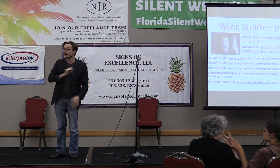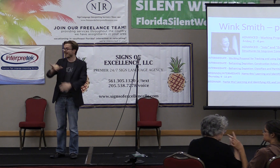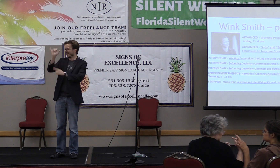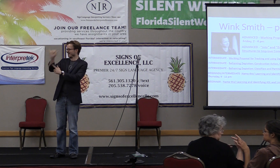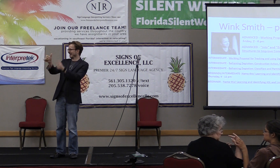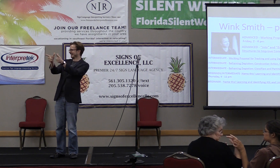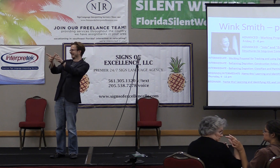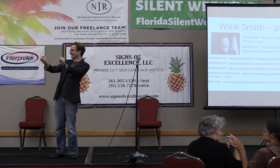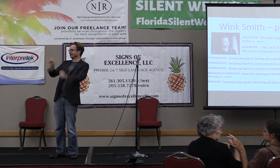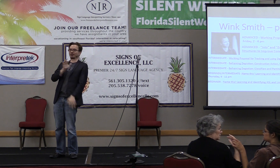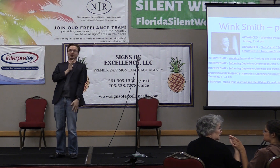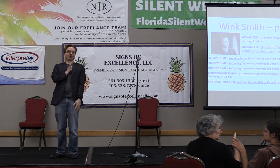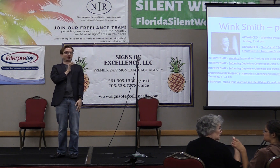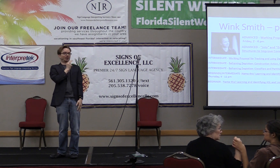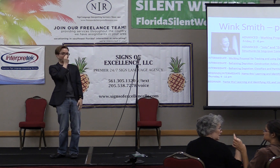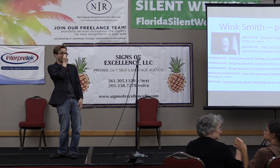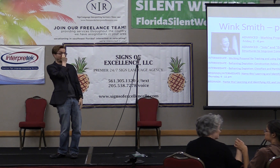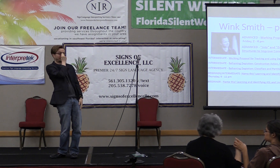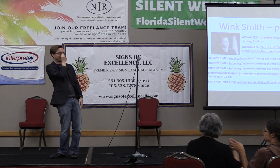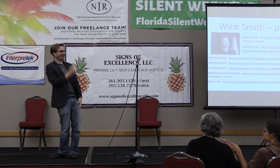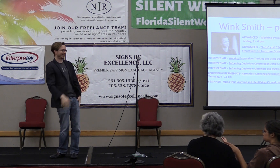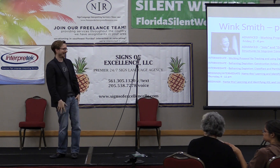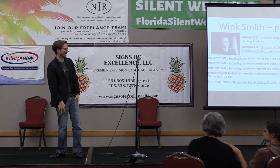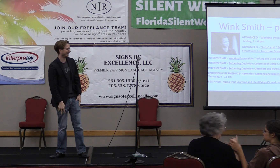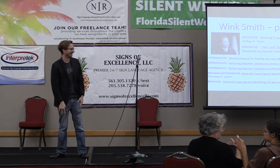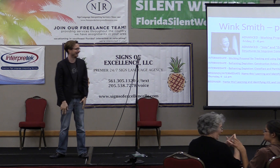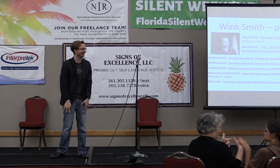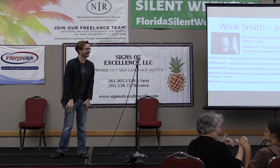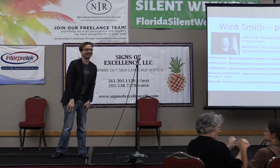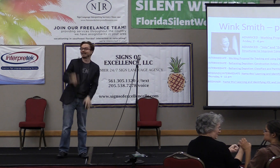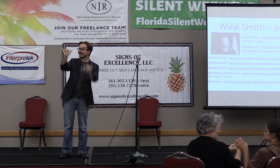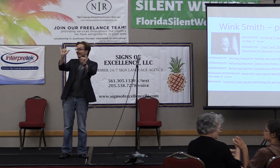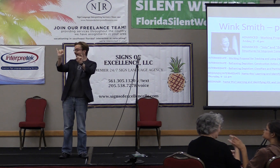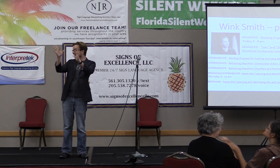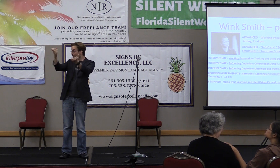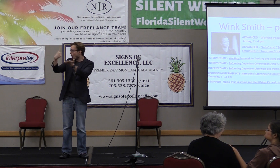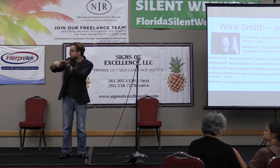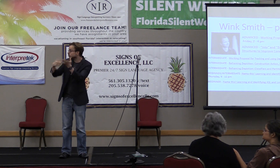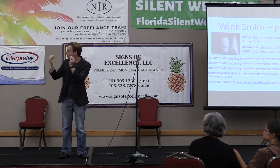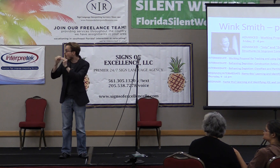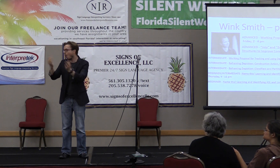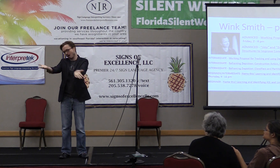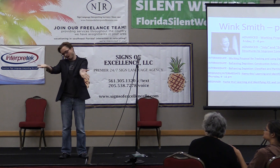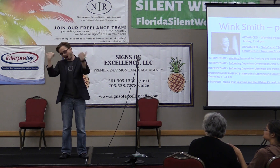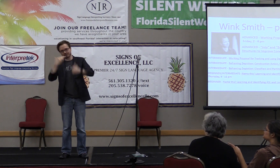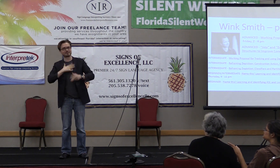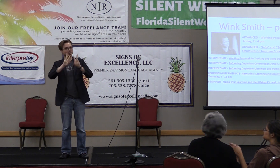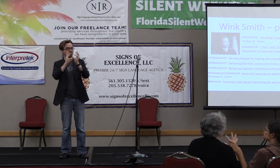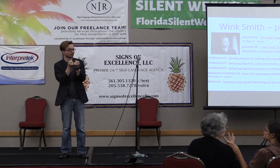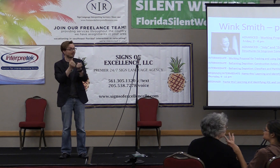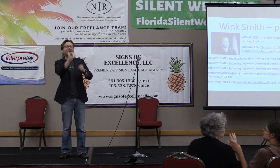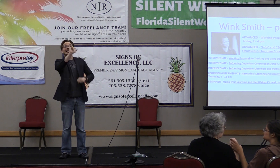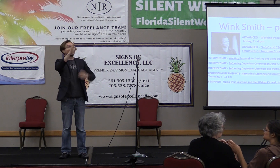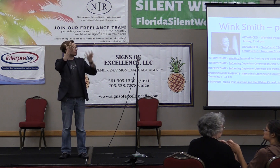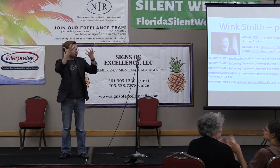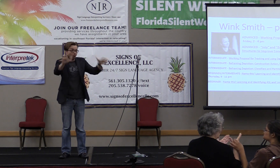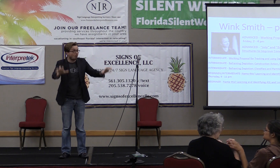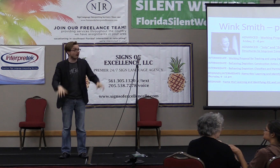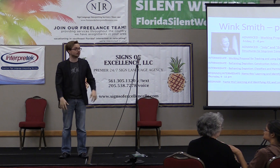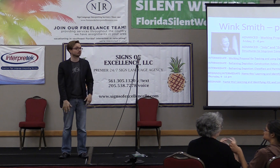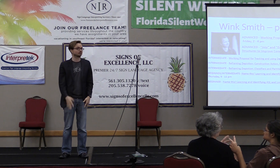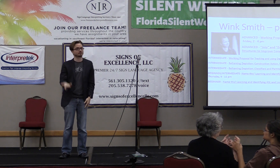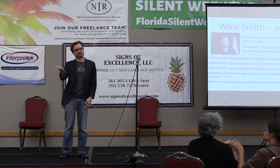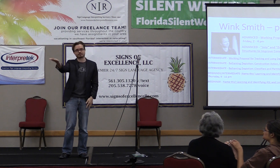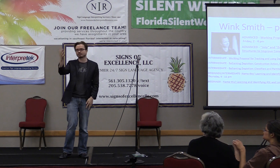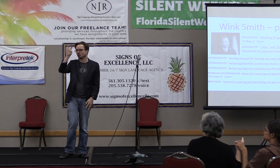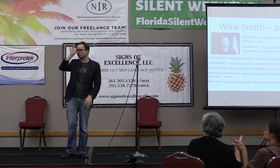Cool. That's linguistics, cool. If you want to talk more, come on down to my workshop. If